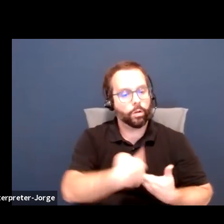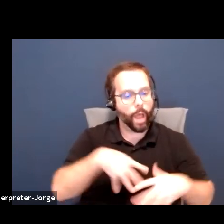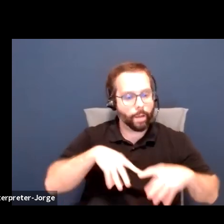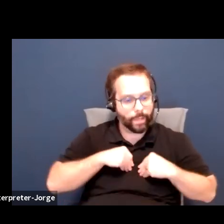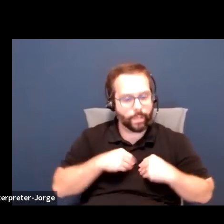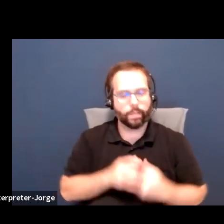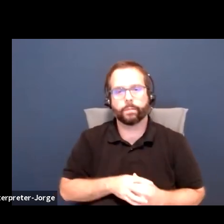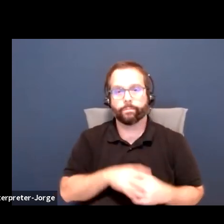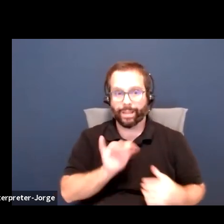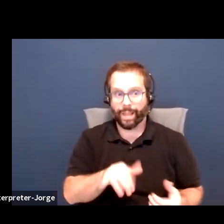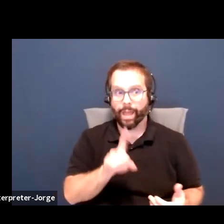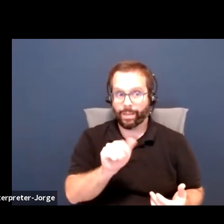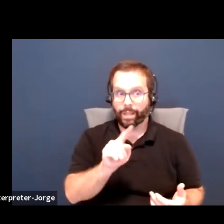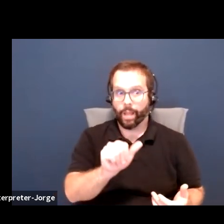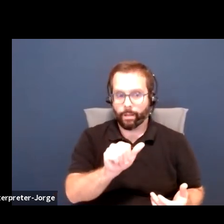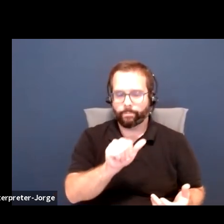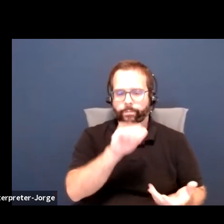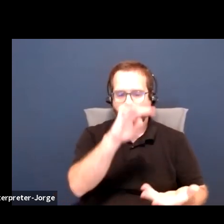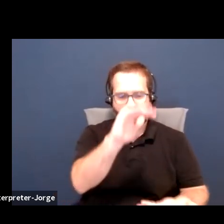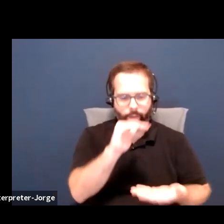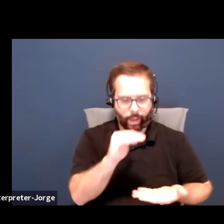current contractor,